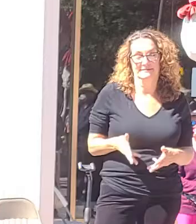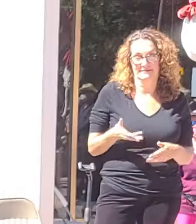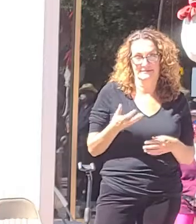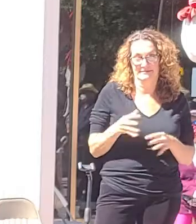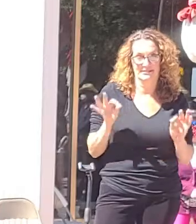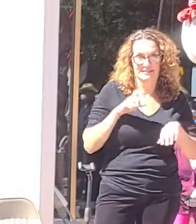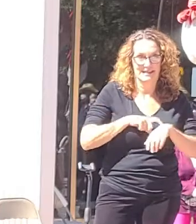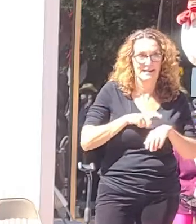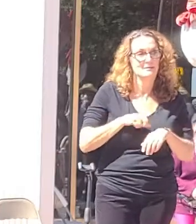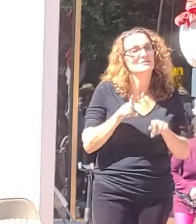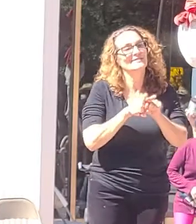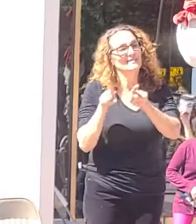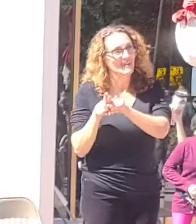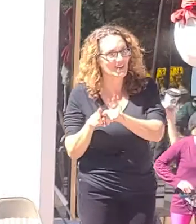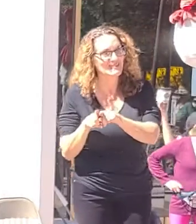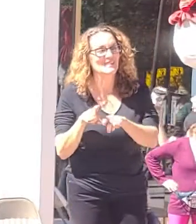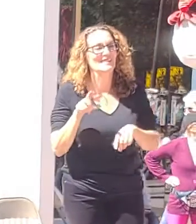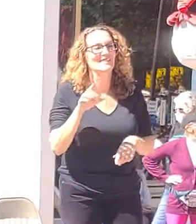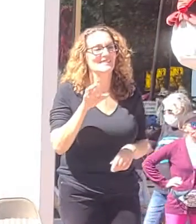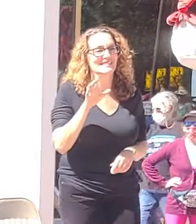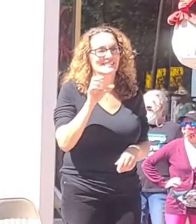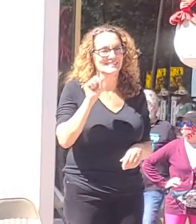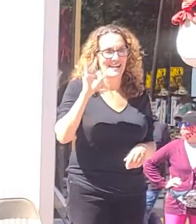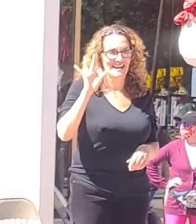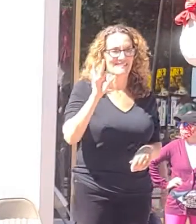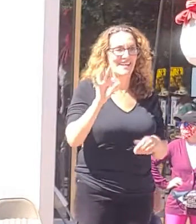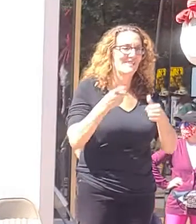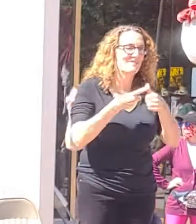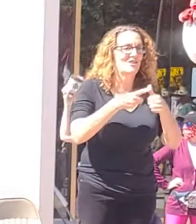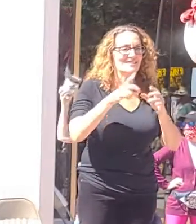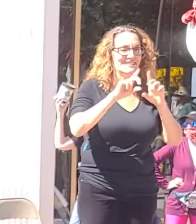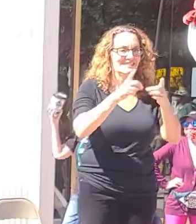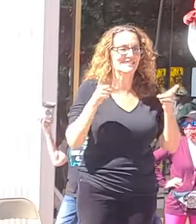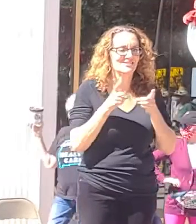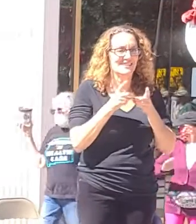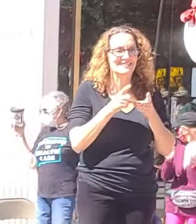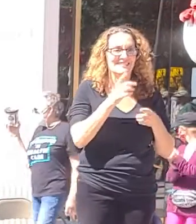also is Santa Fe First District Councilwoman.